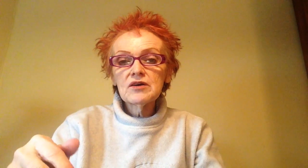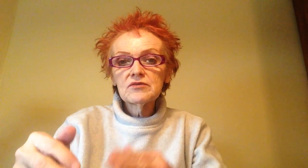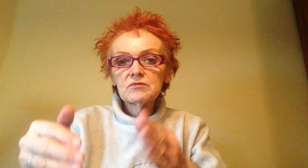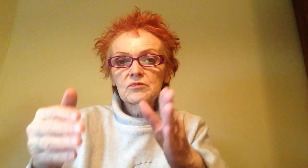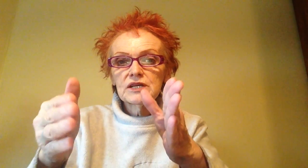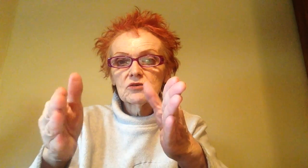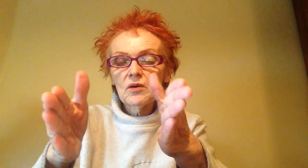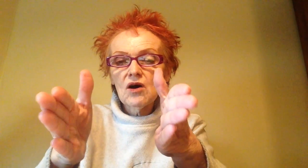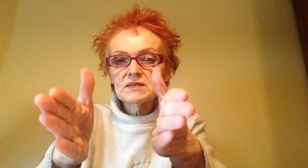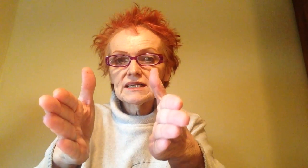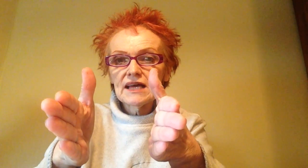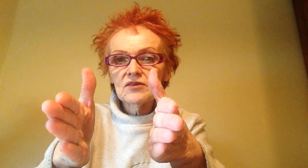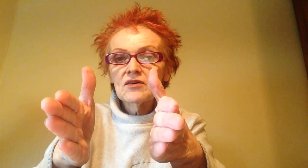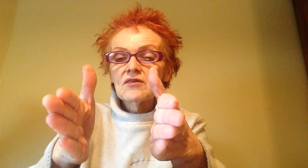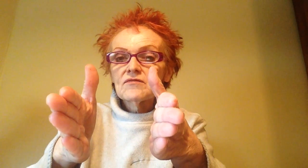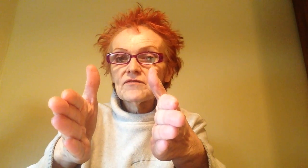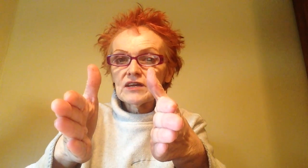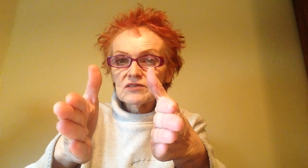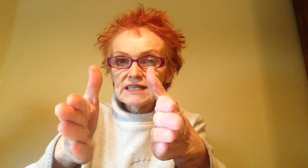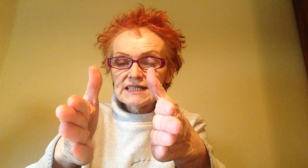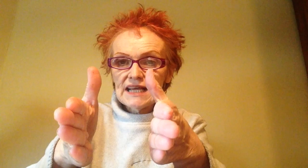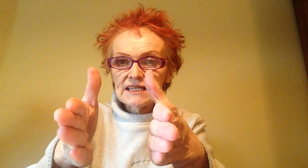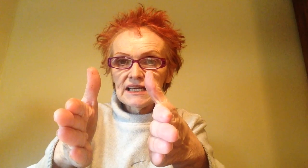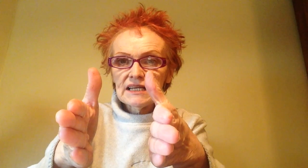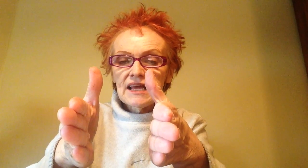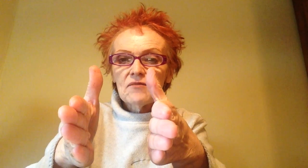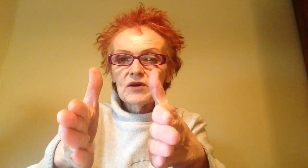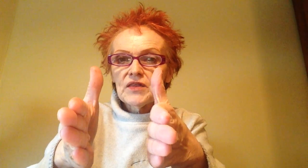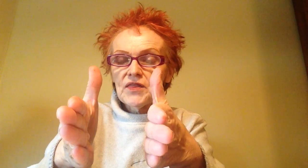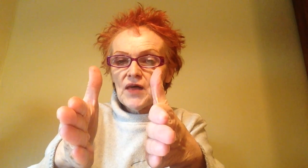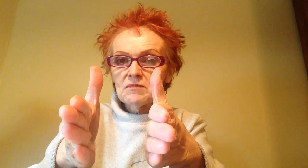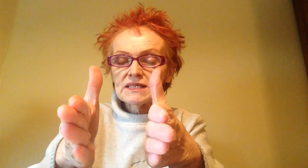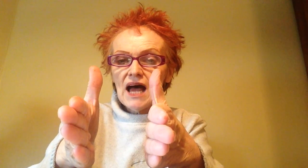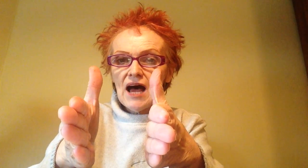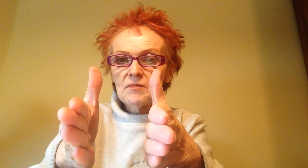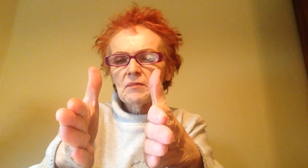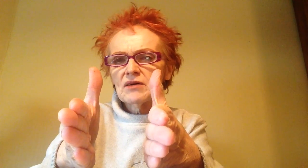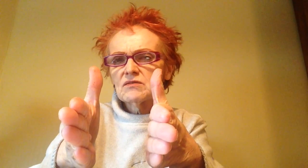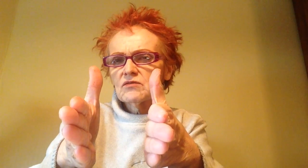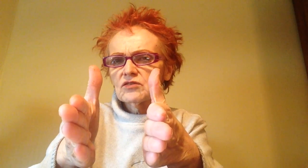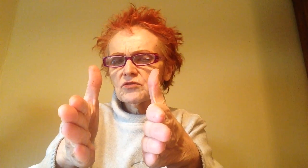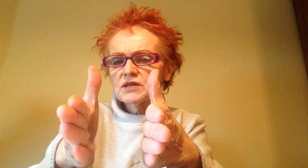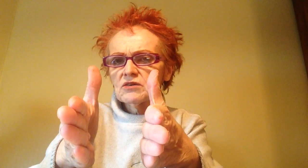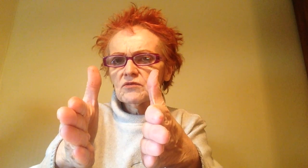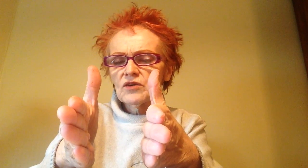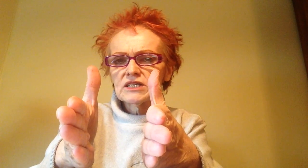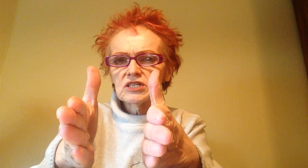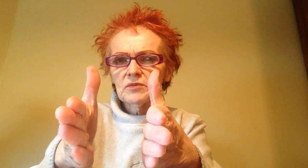road, putting your palms together, fingers extended, with the thumbs up about 3 or 4 inches